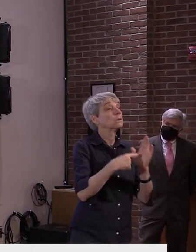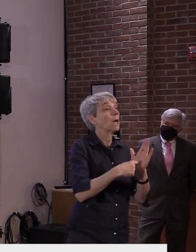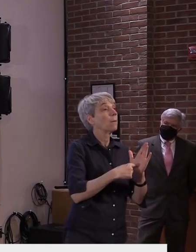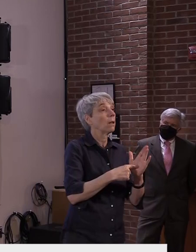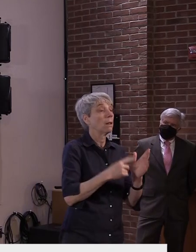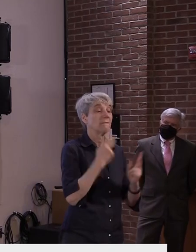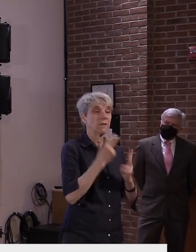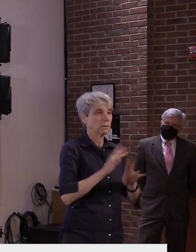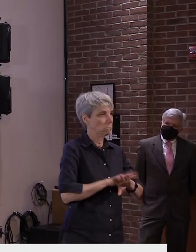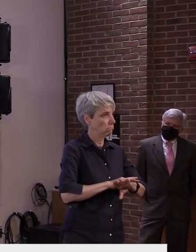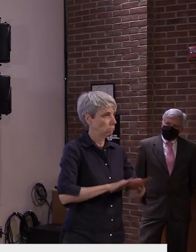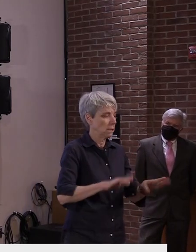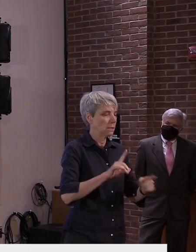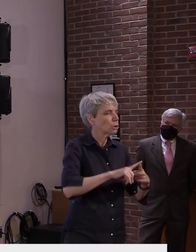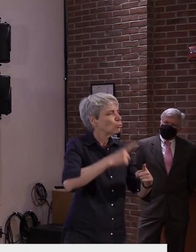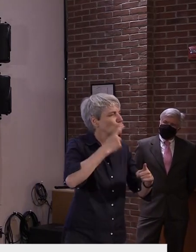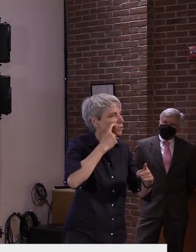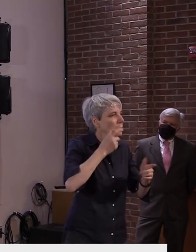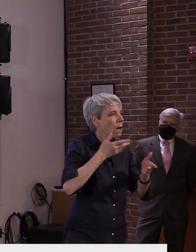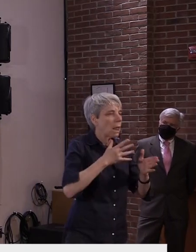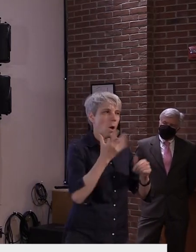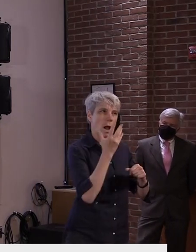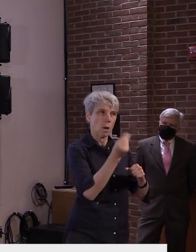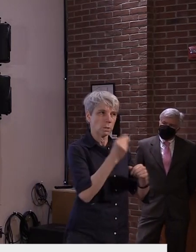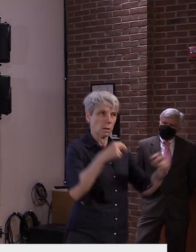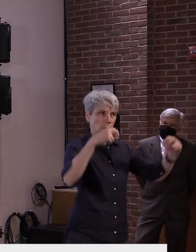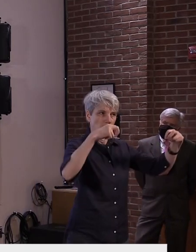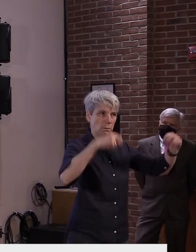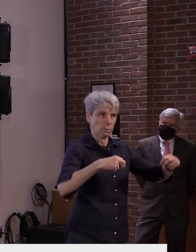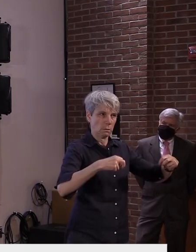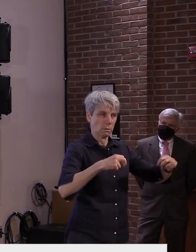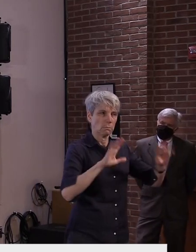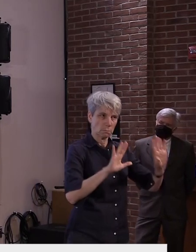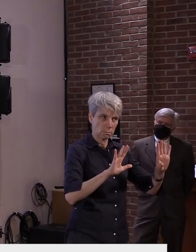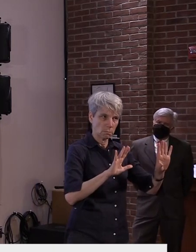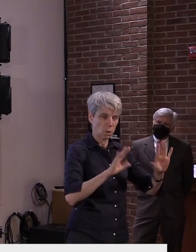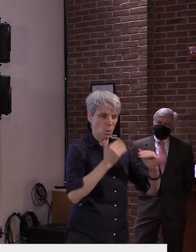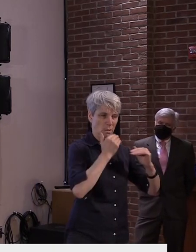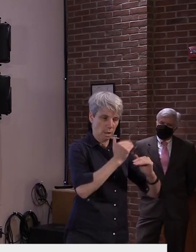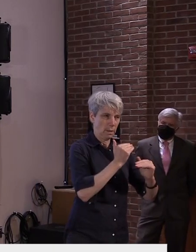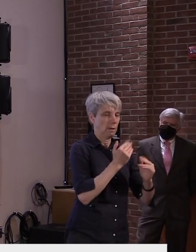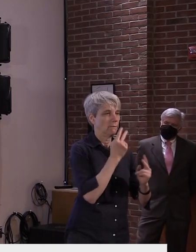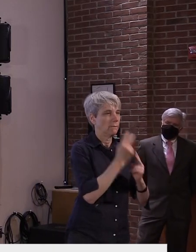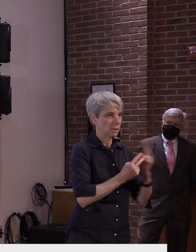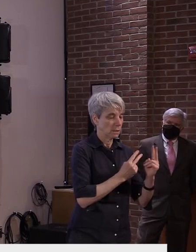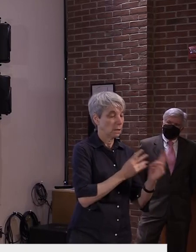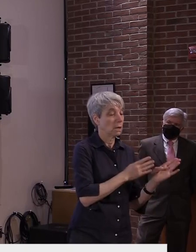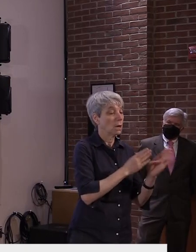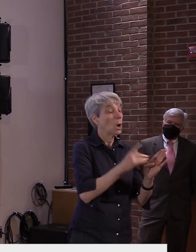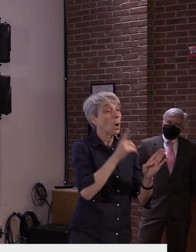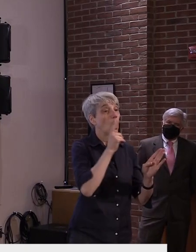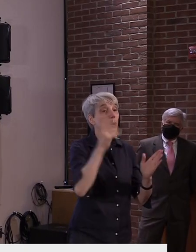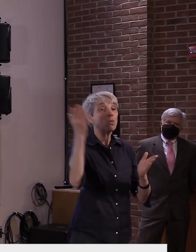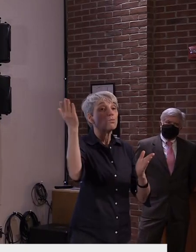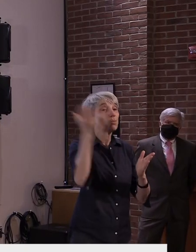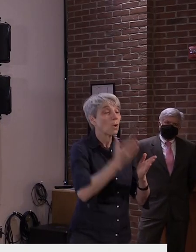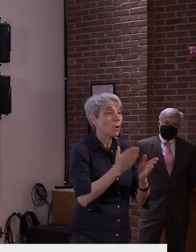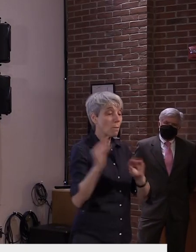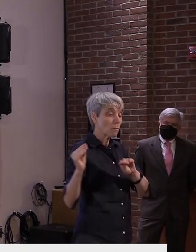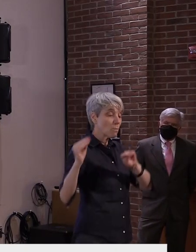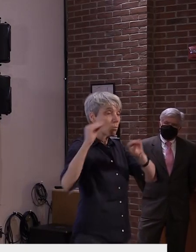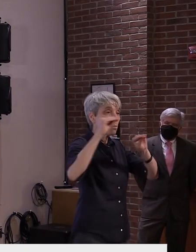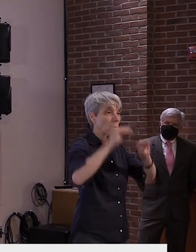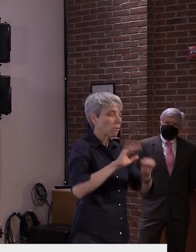summer visitation opportunities and a rigorous testing procedure for newly admitted residents